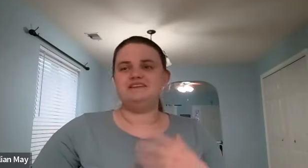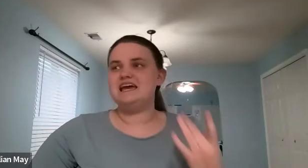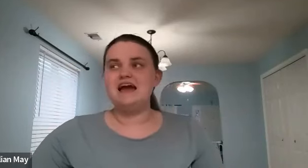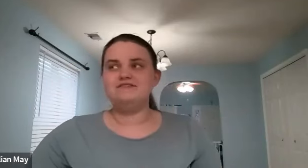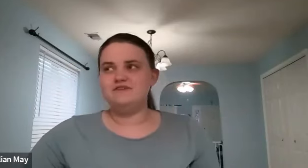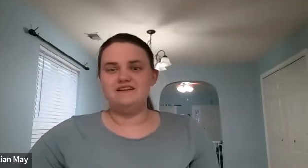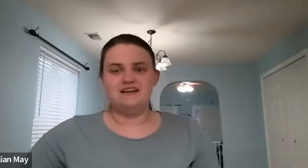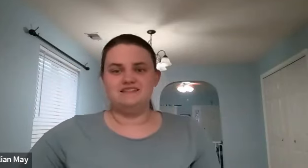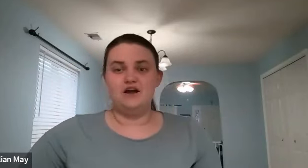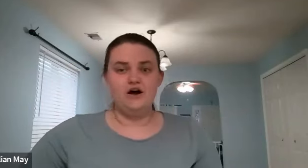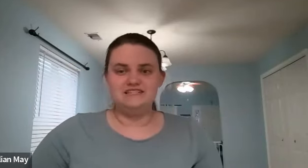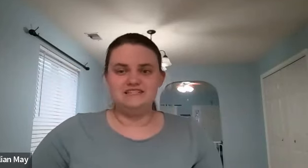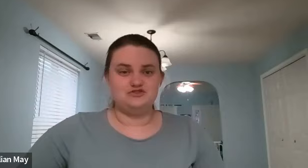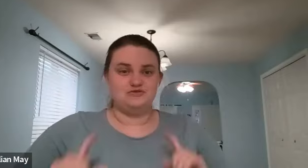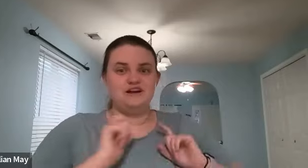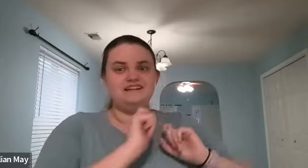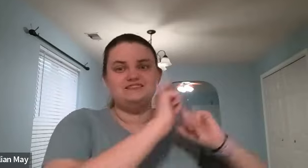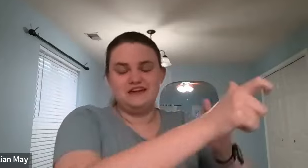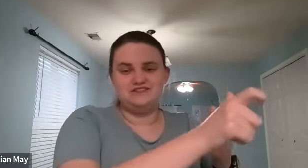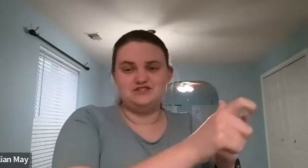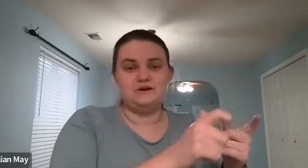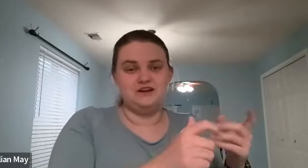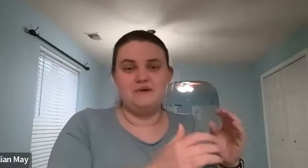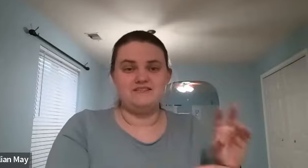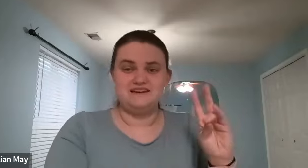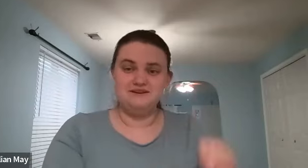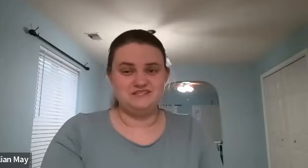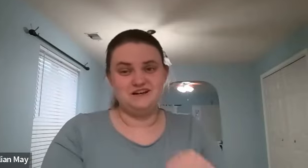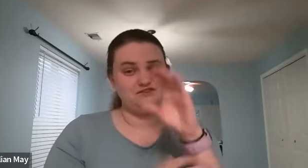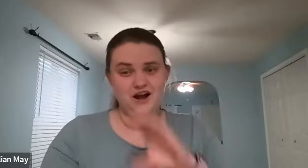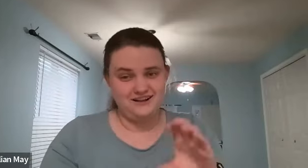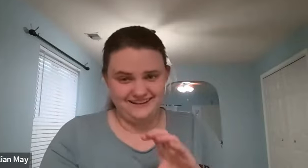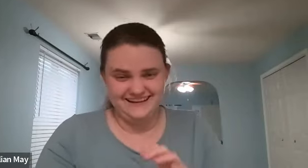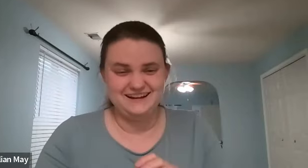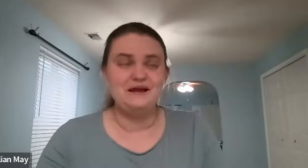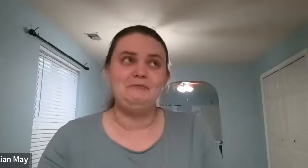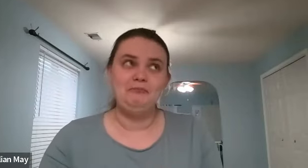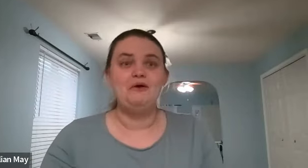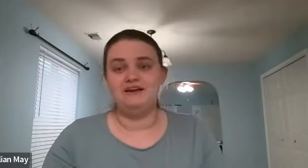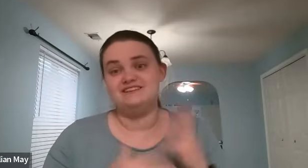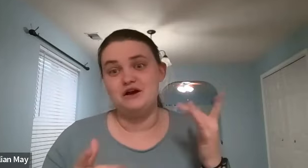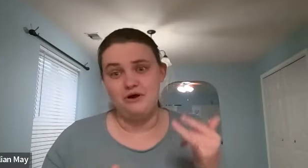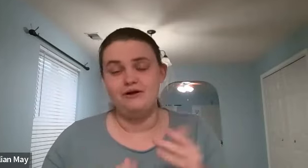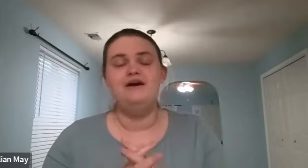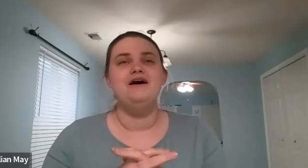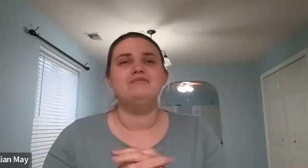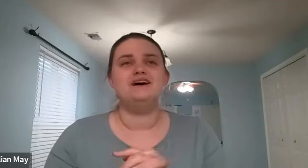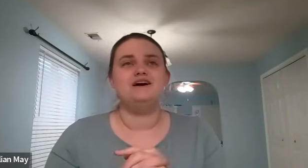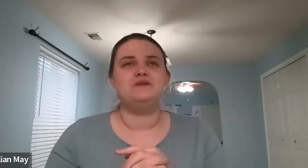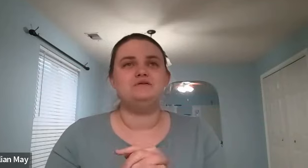day after Valentine's Day, all the teachers running to like the store to go buy the 70% off chocolate. I'm like, okay, that's not wrong. But there was